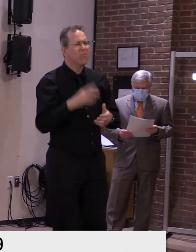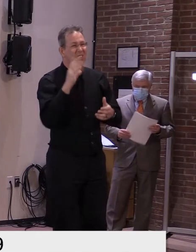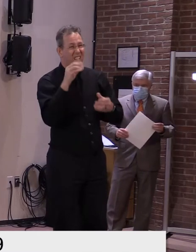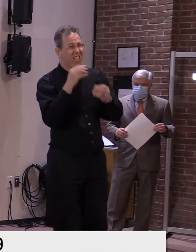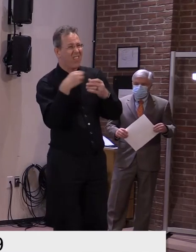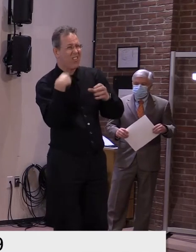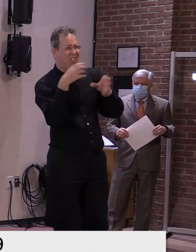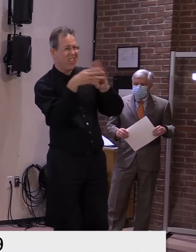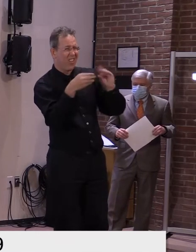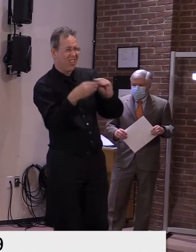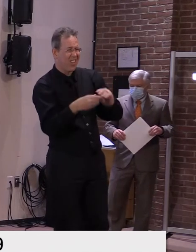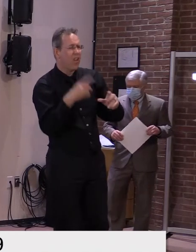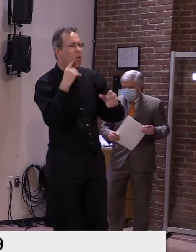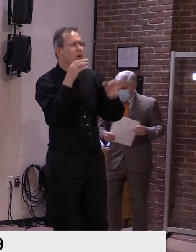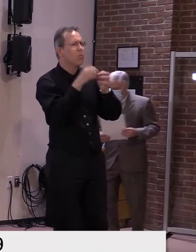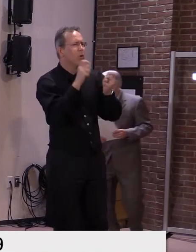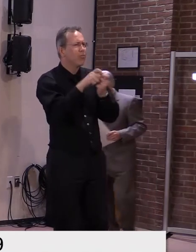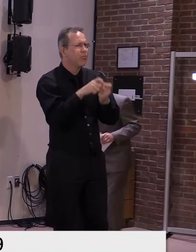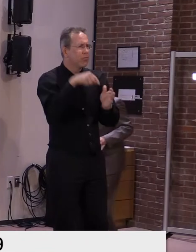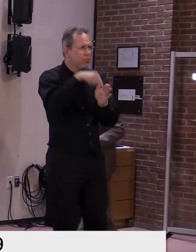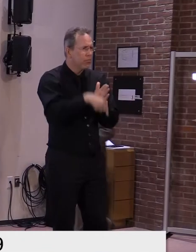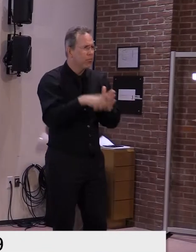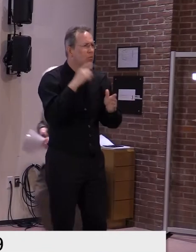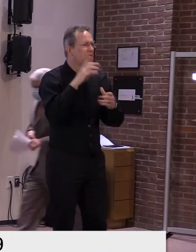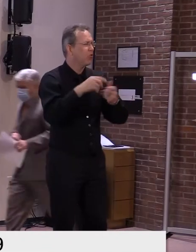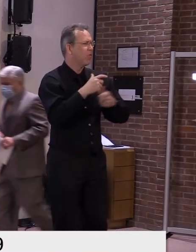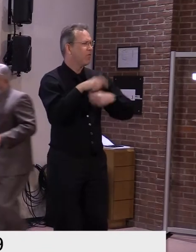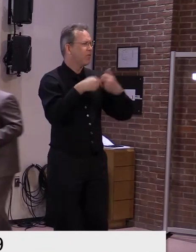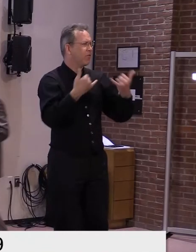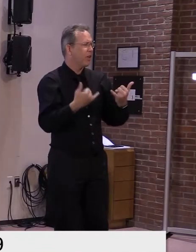my report. I'll now turn it over to Secretary Smith.